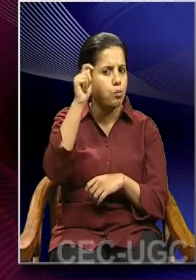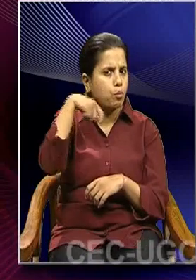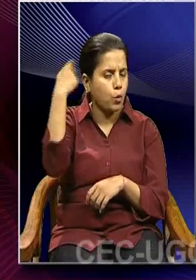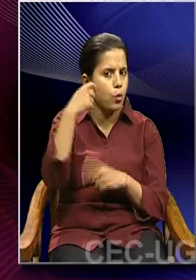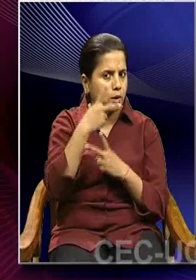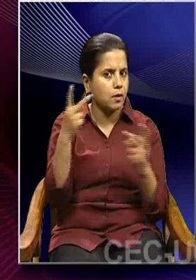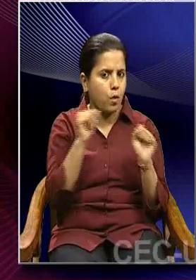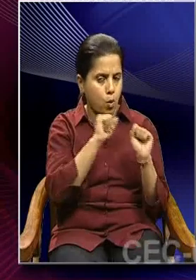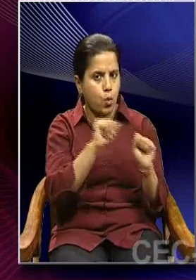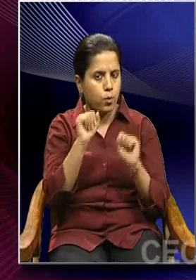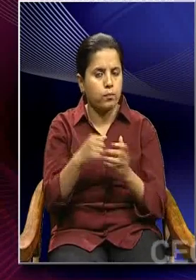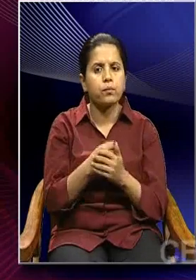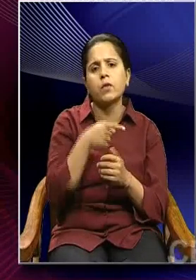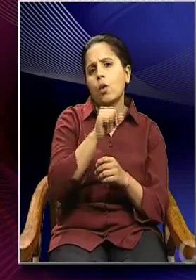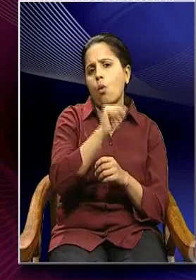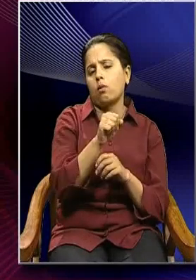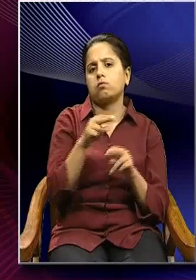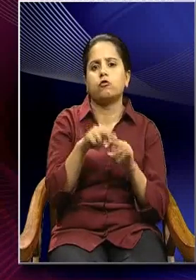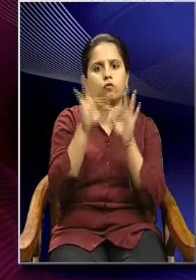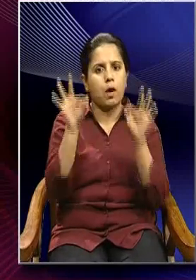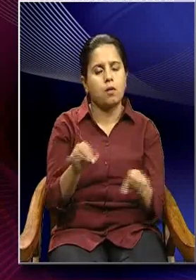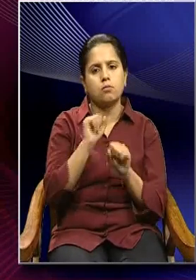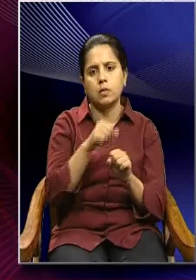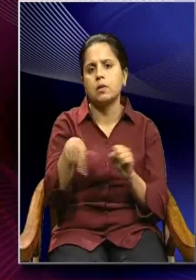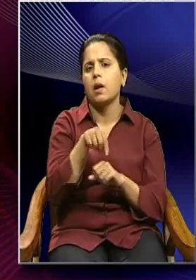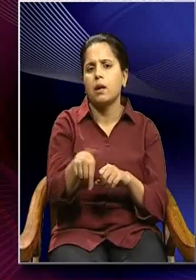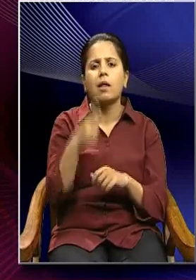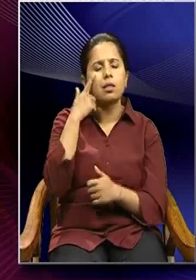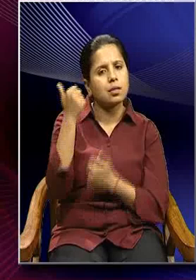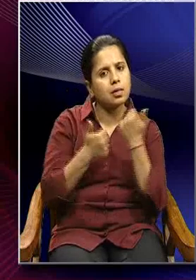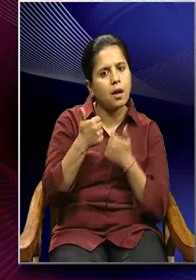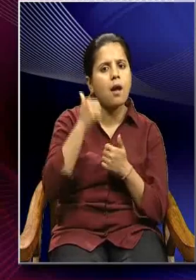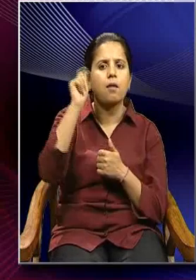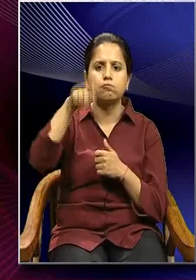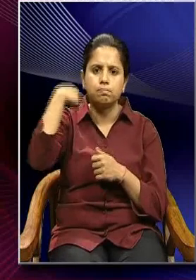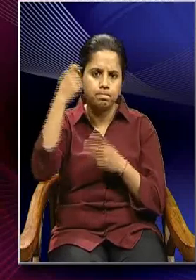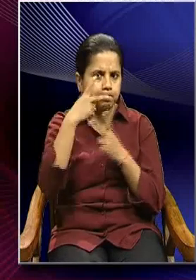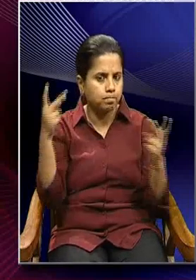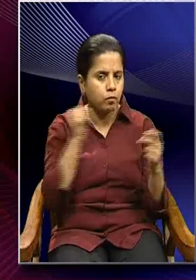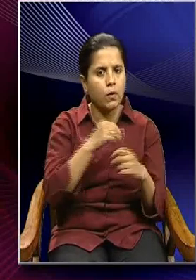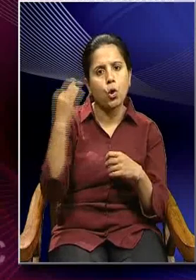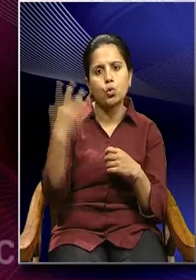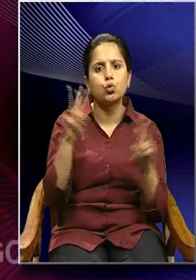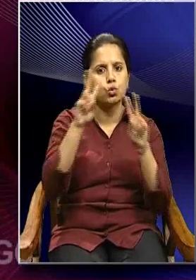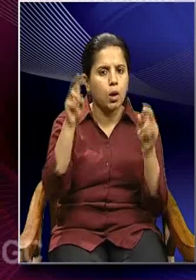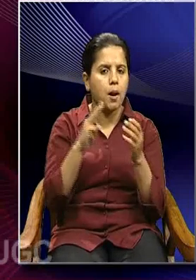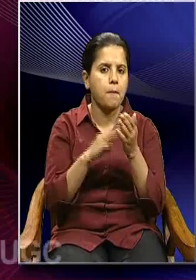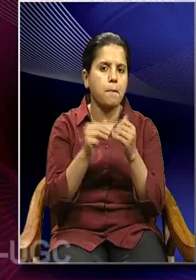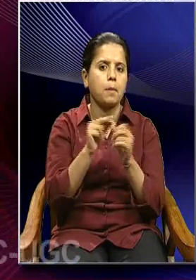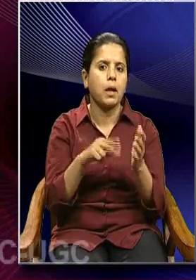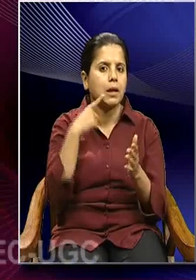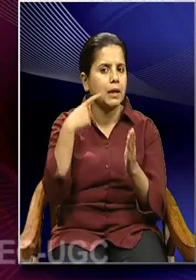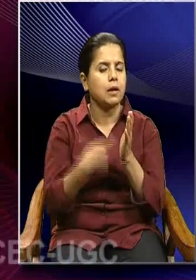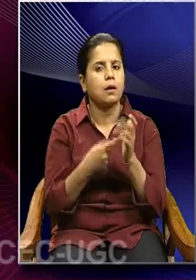were within the framework of some kind of an experimental cinema with their new themes. Mani Ratnam's Viva,